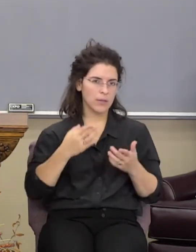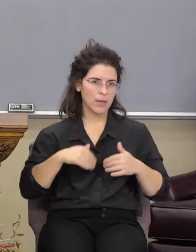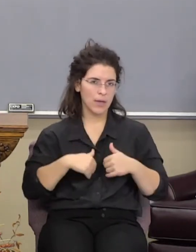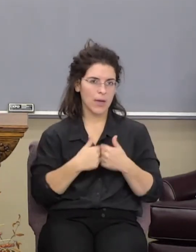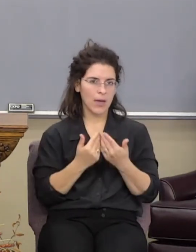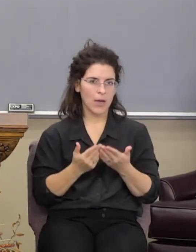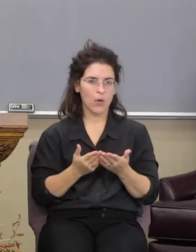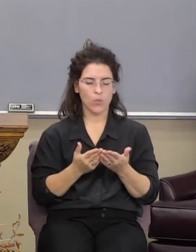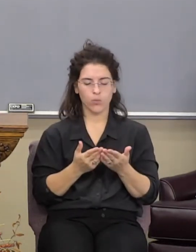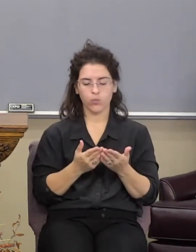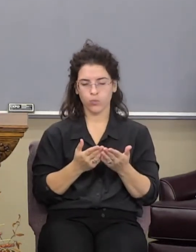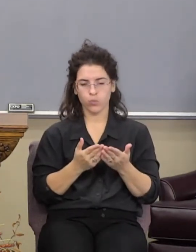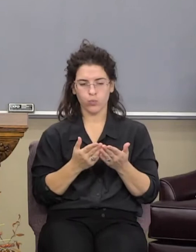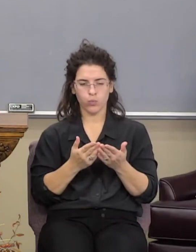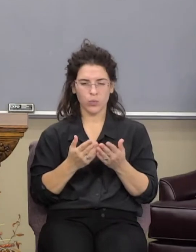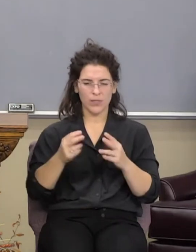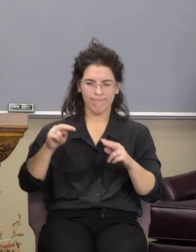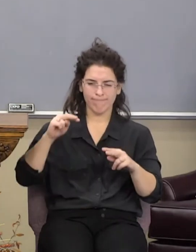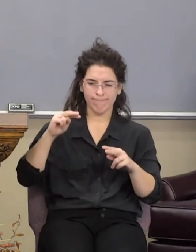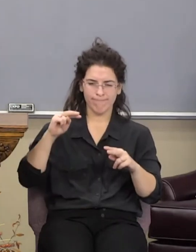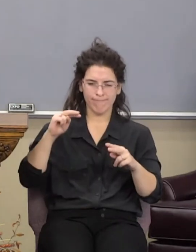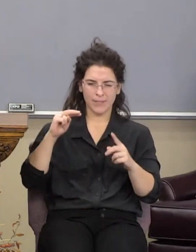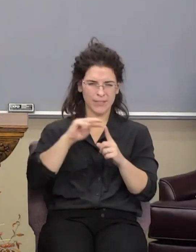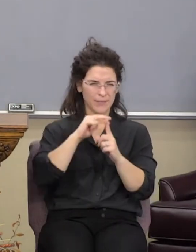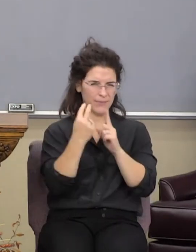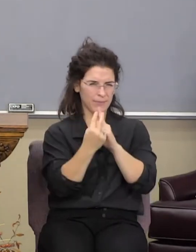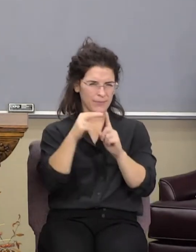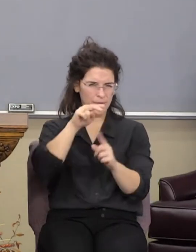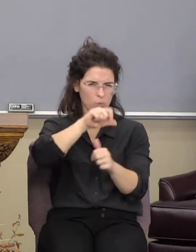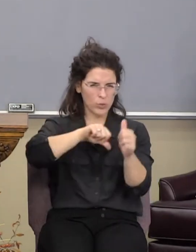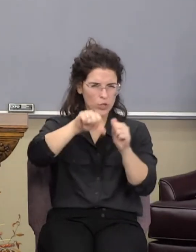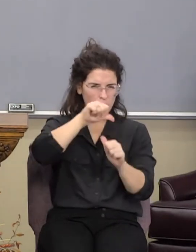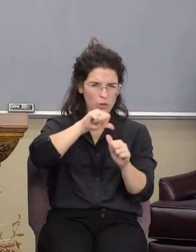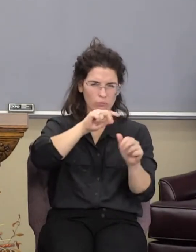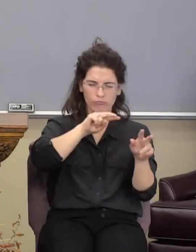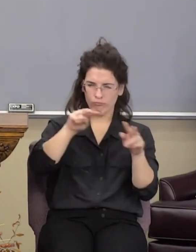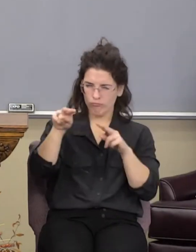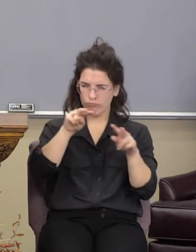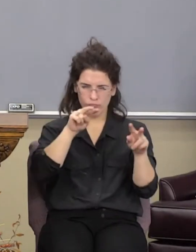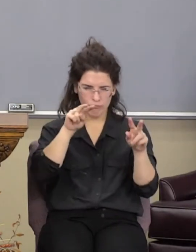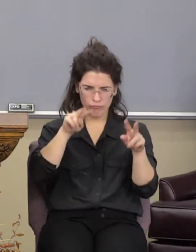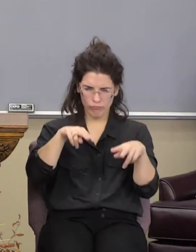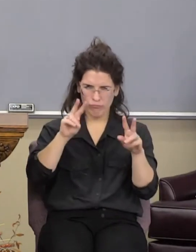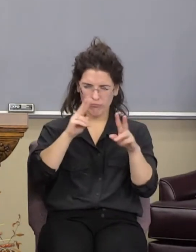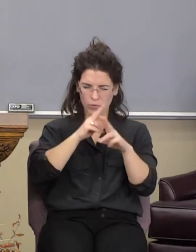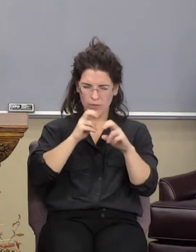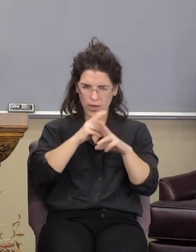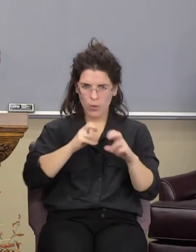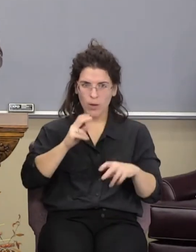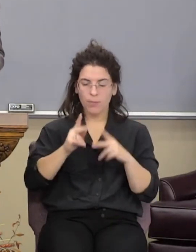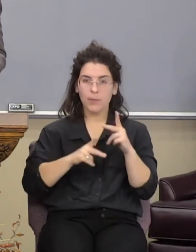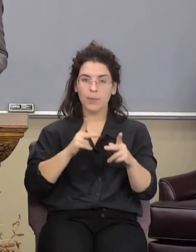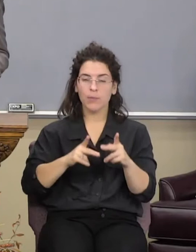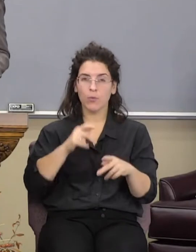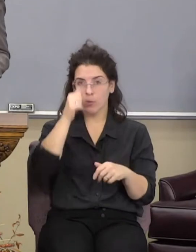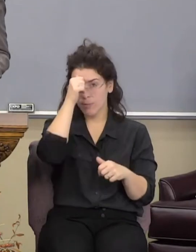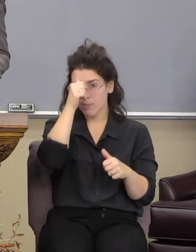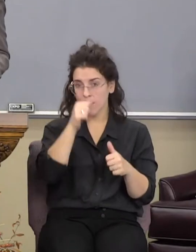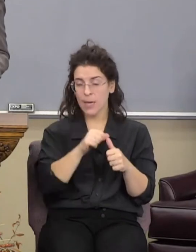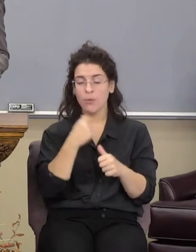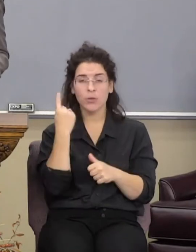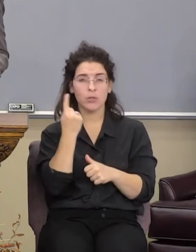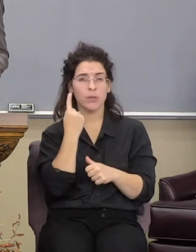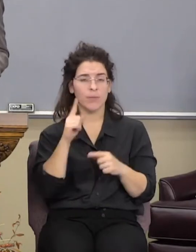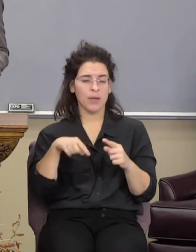another, when it comes to the way we evaluate people, remember something about the Lord of